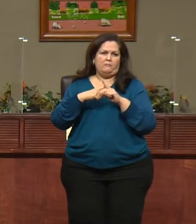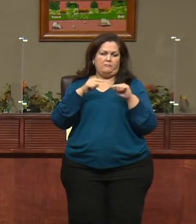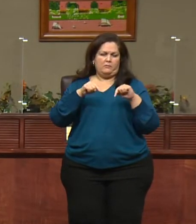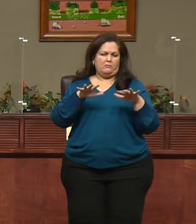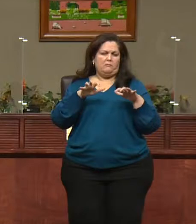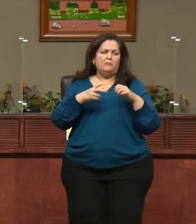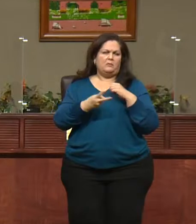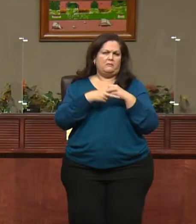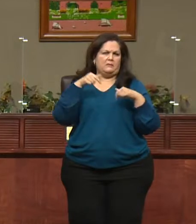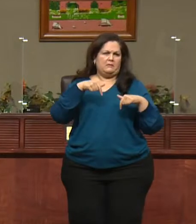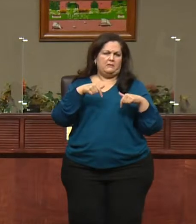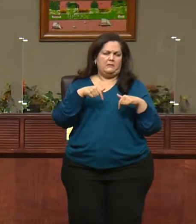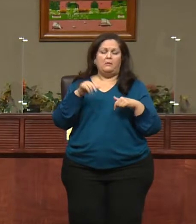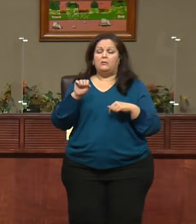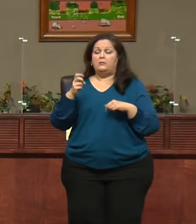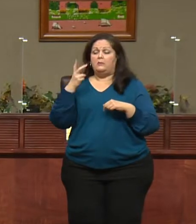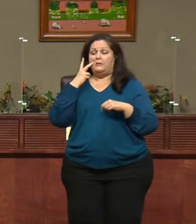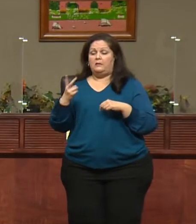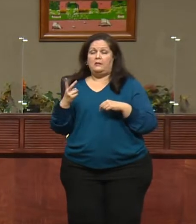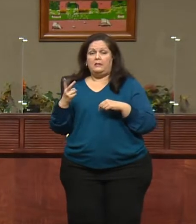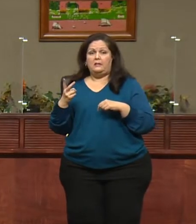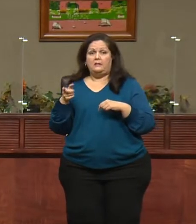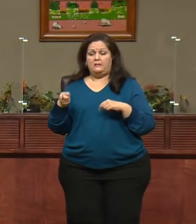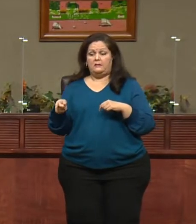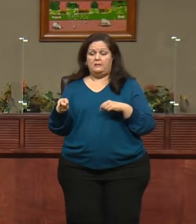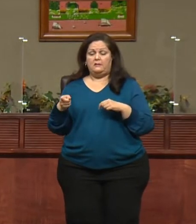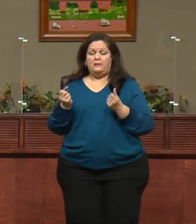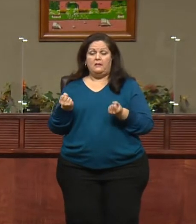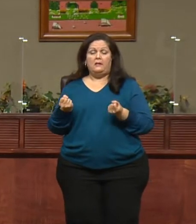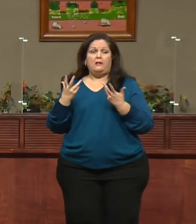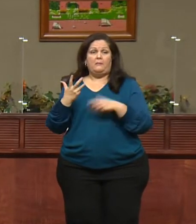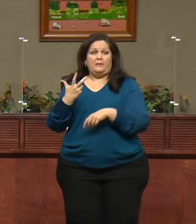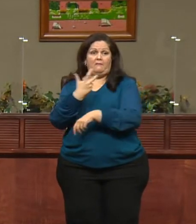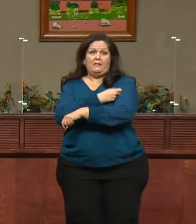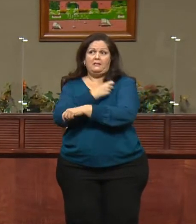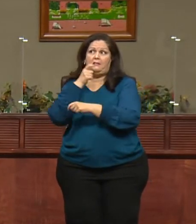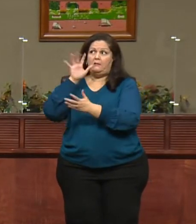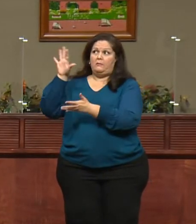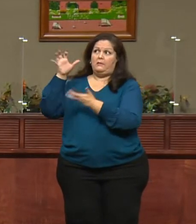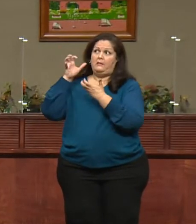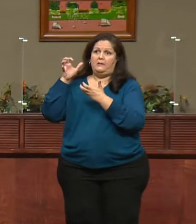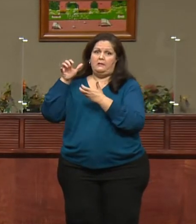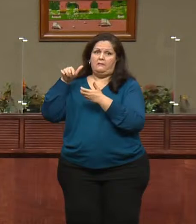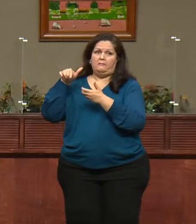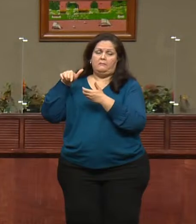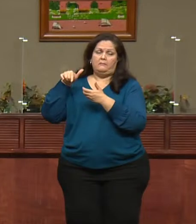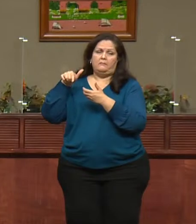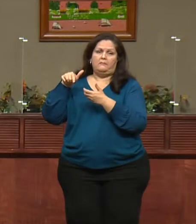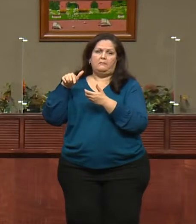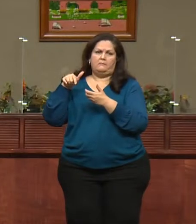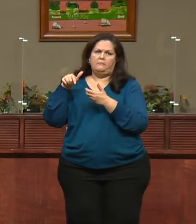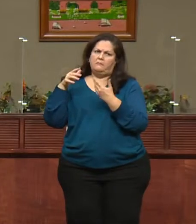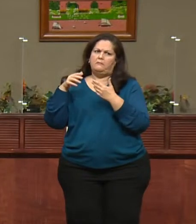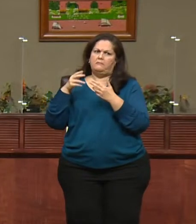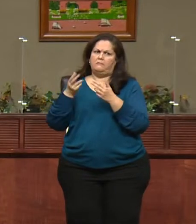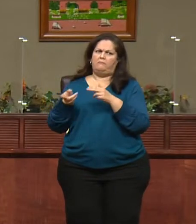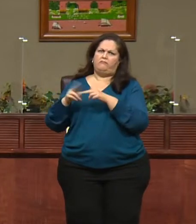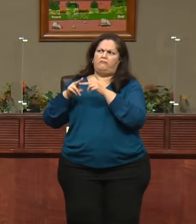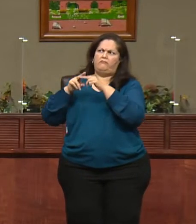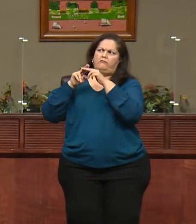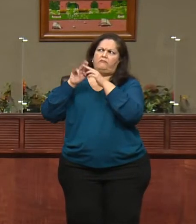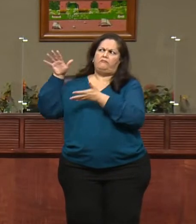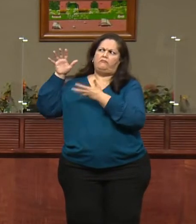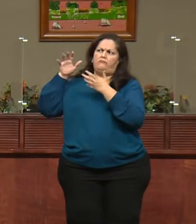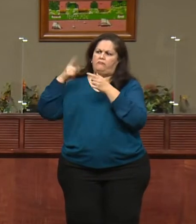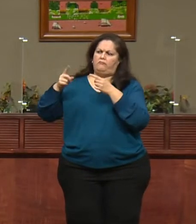could see some increase in the number of vaccines that we are receiving in the area rapidly in the coming